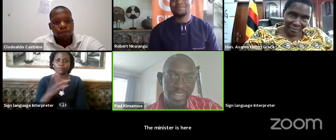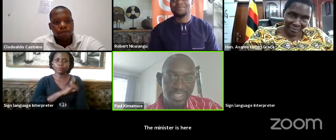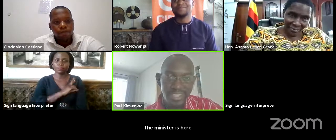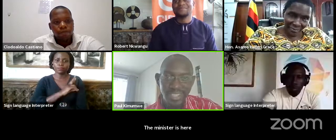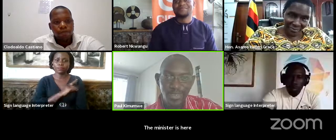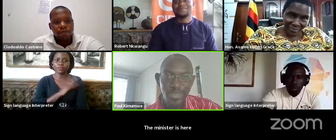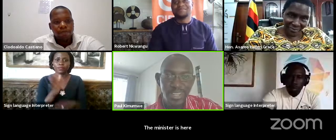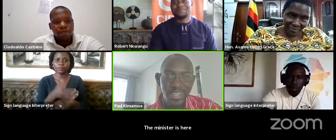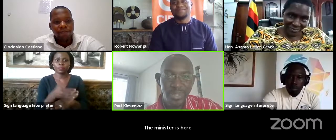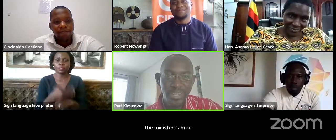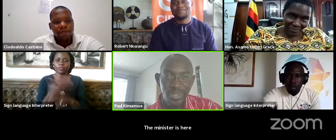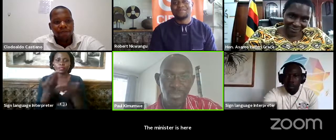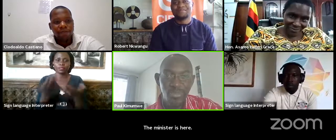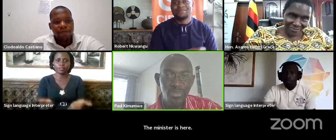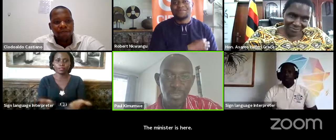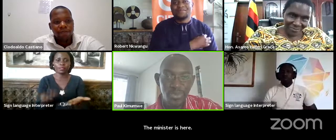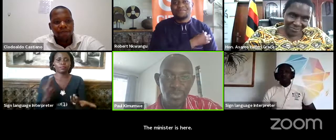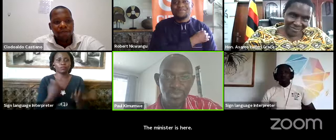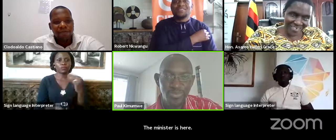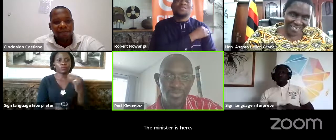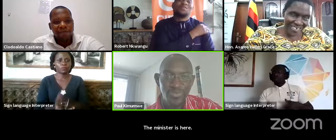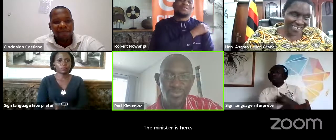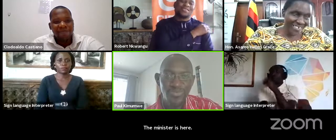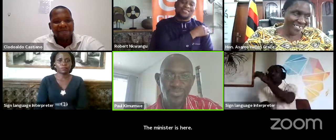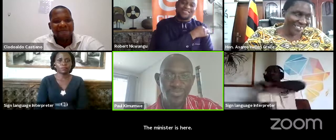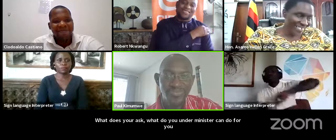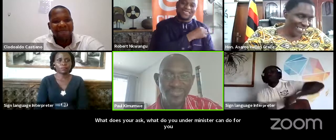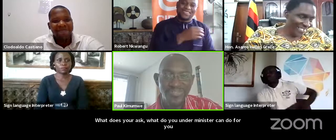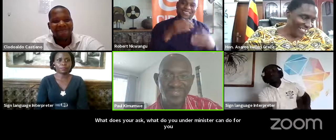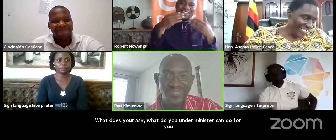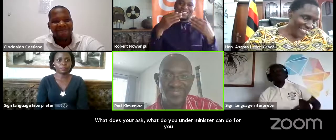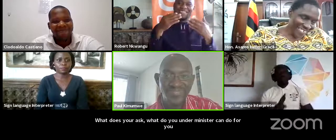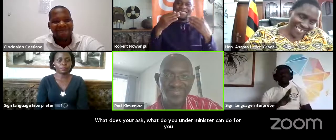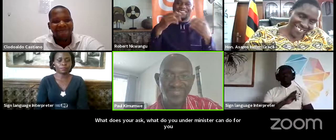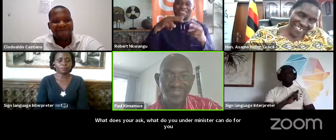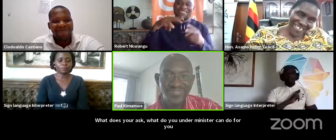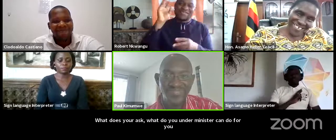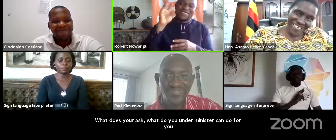is your ask? What do you want the minister to do for you?